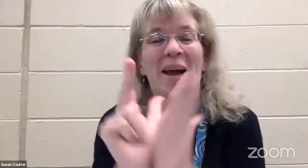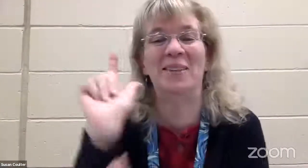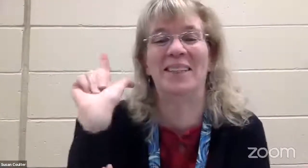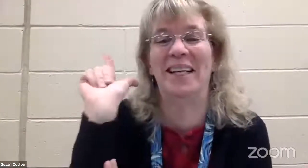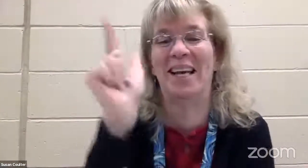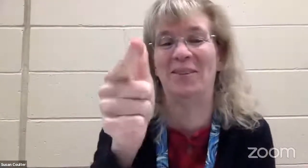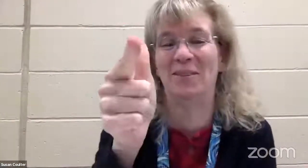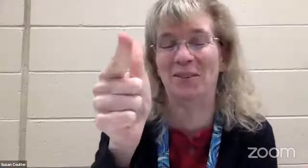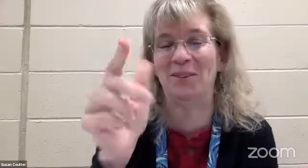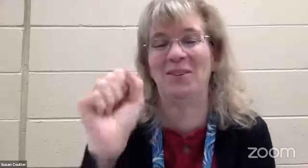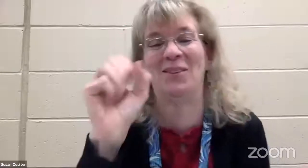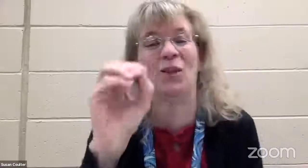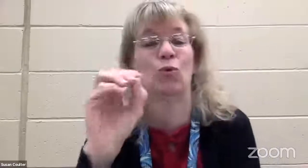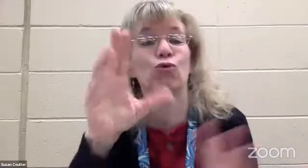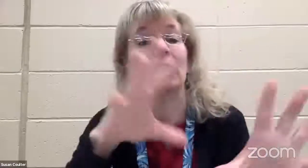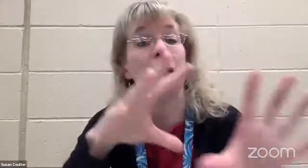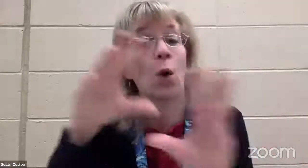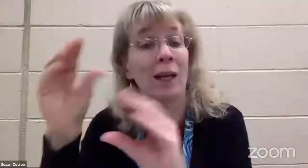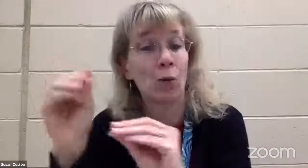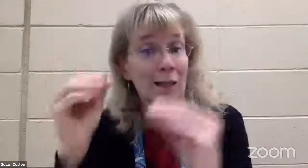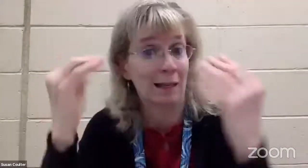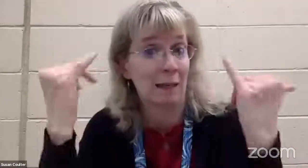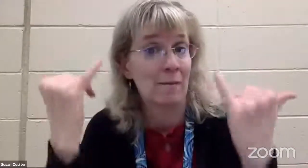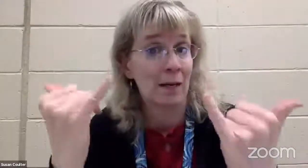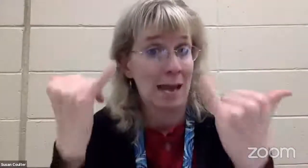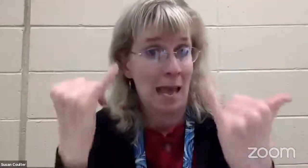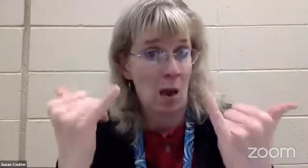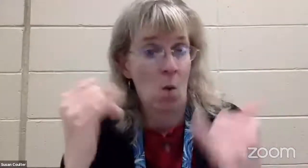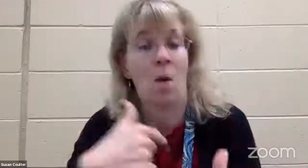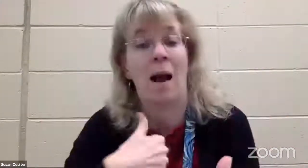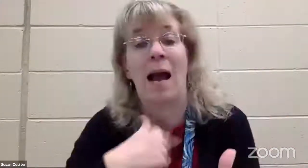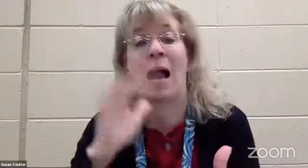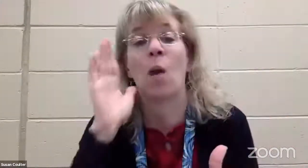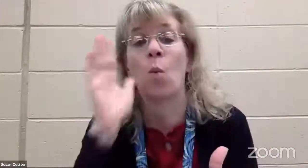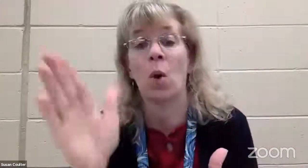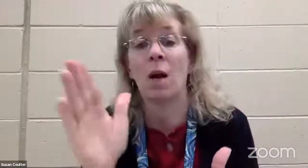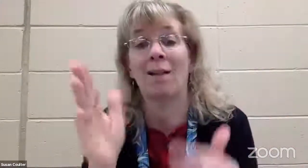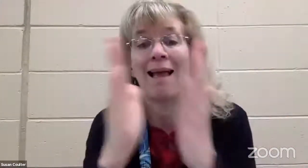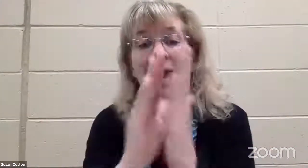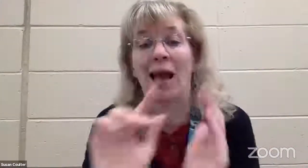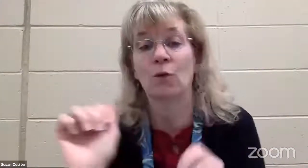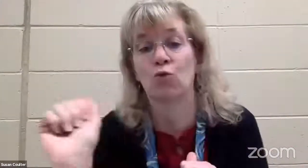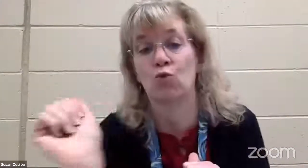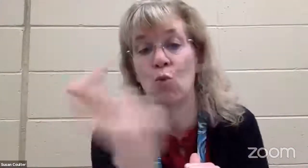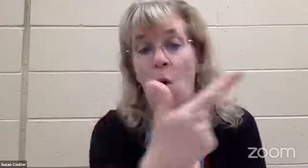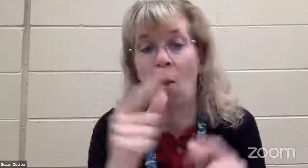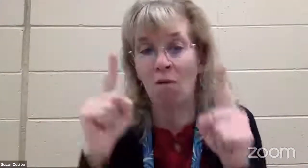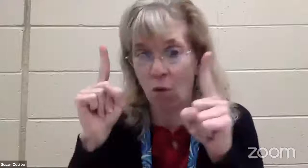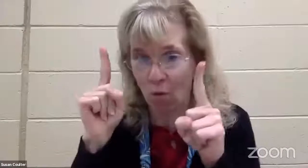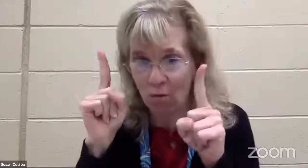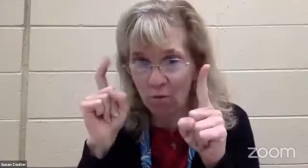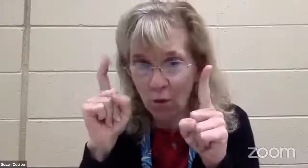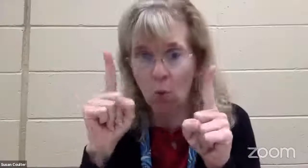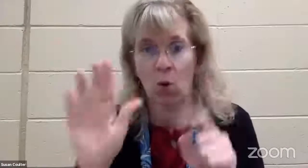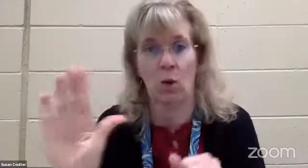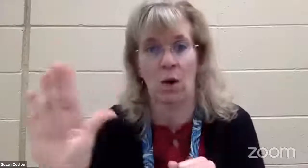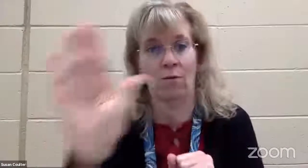Coast. And so they're 3 hours later than we are. So she had to leave. But now what we're going to do is we're going to ask all of